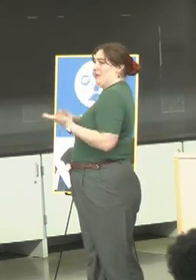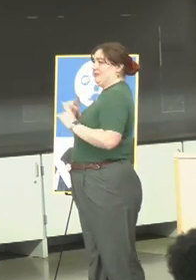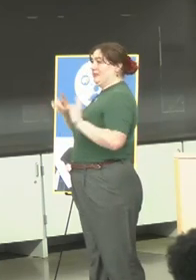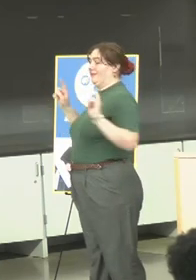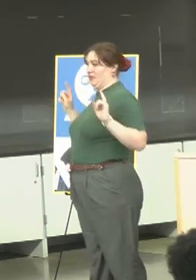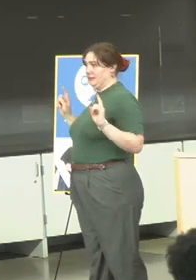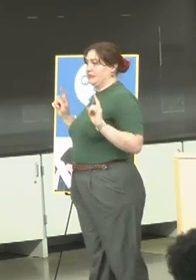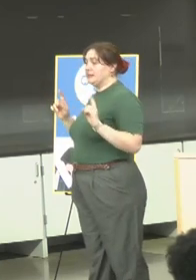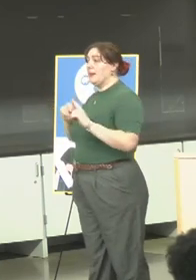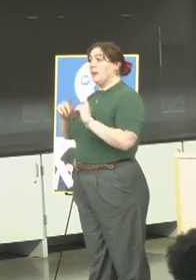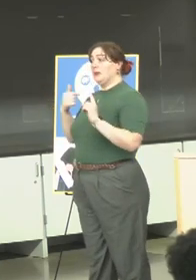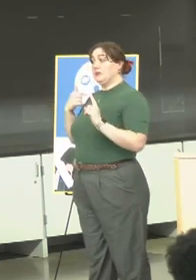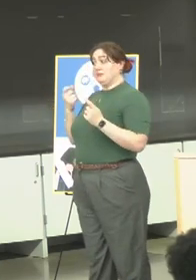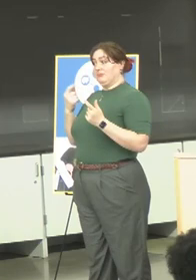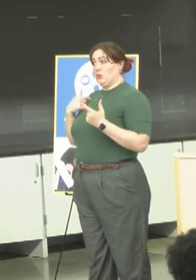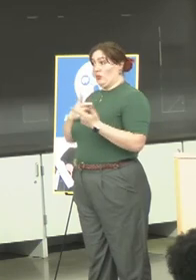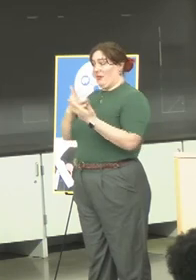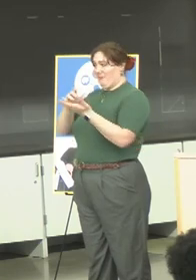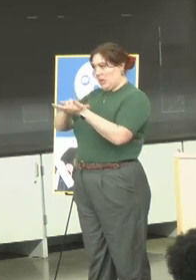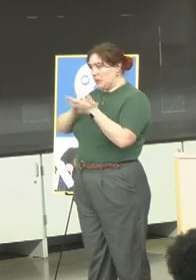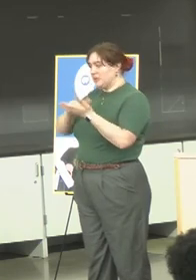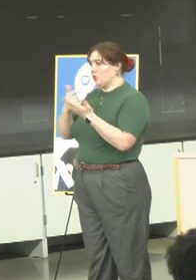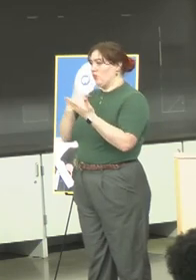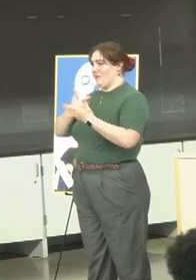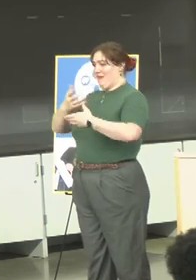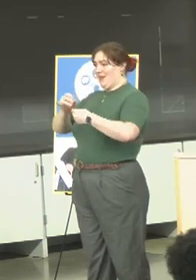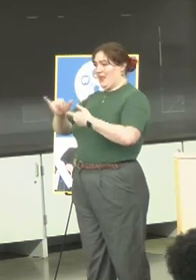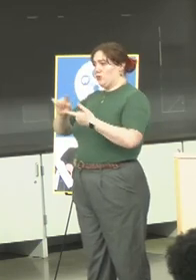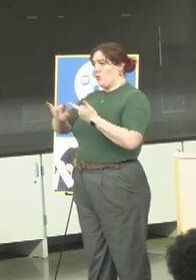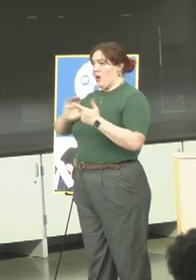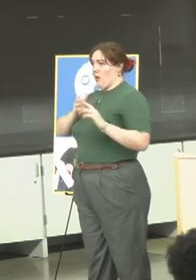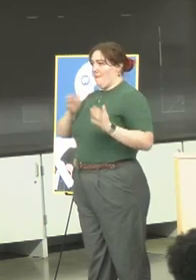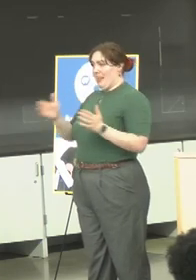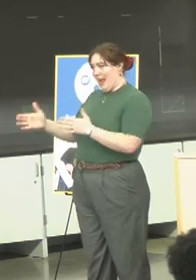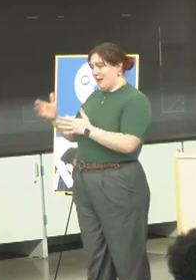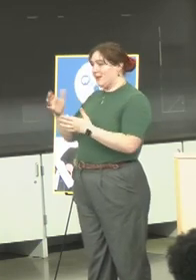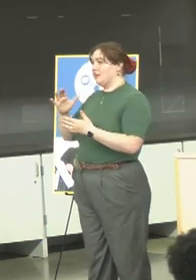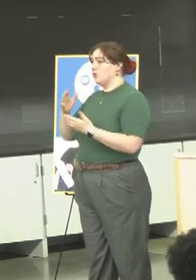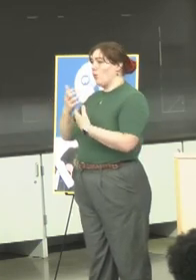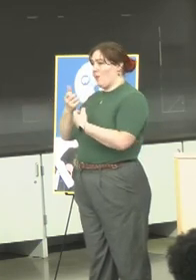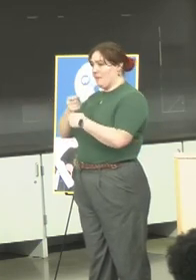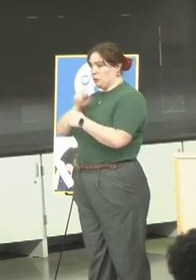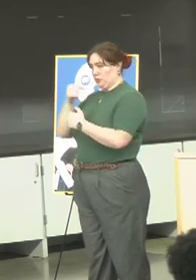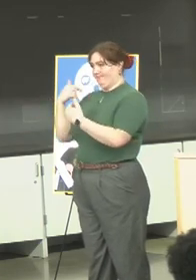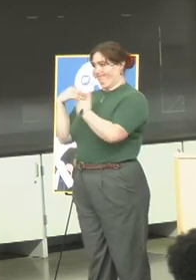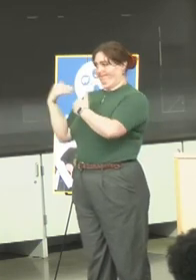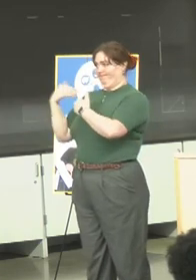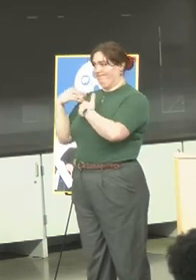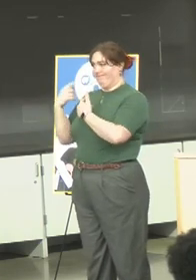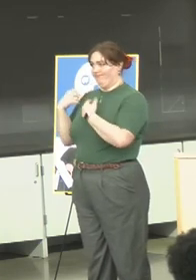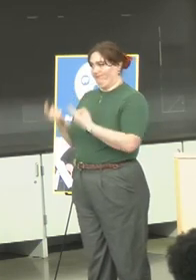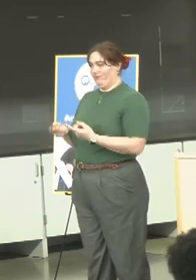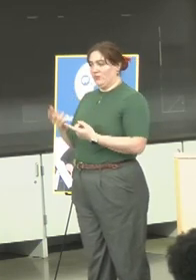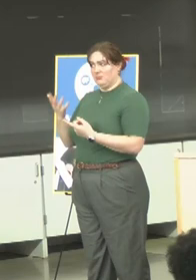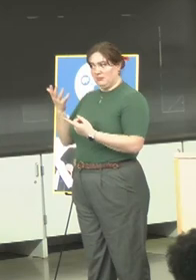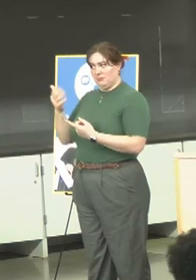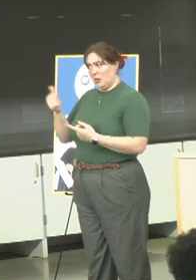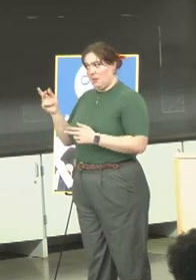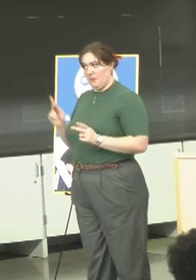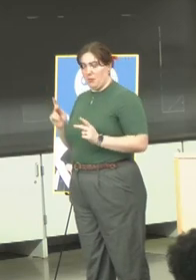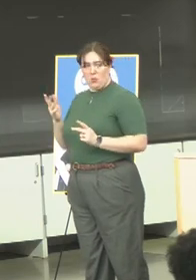have calculated and factored that into all of our planning in order to be responsible as we've been modeling. I don't know if somebody else wants to talk to